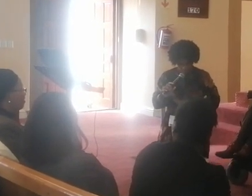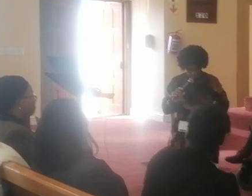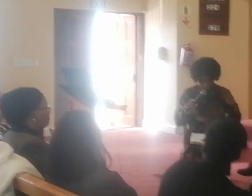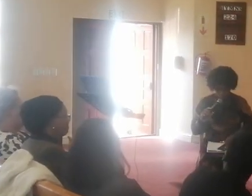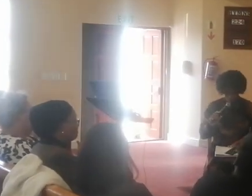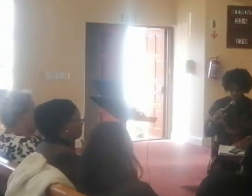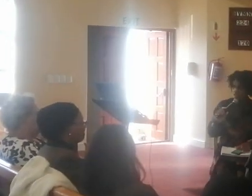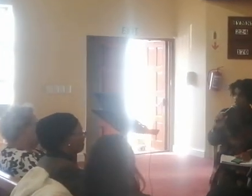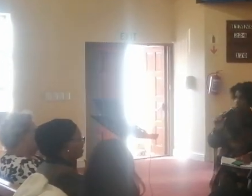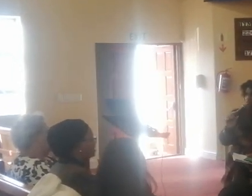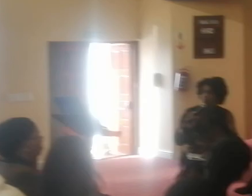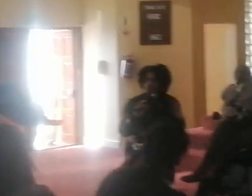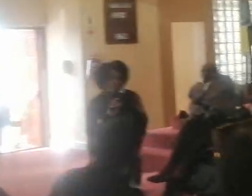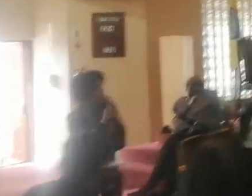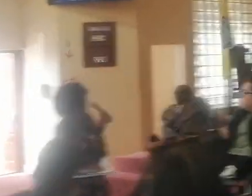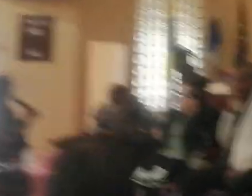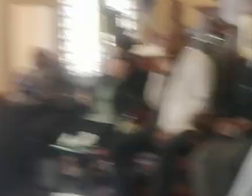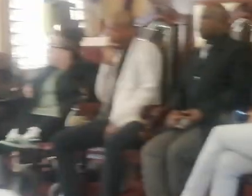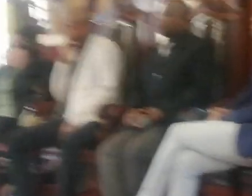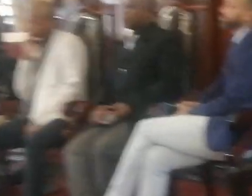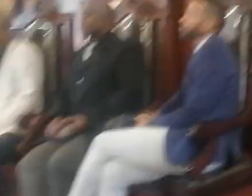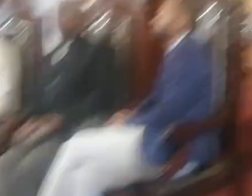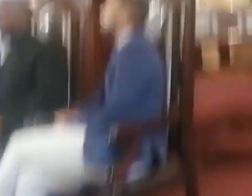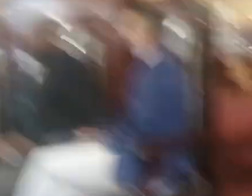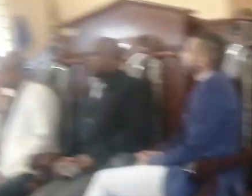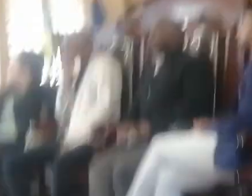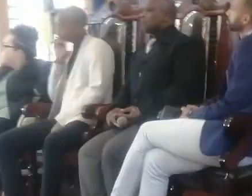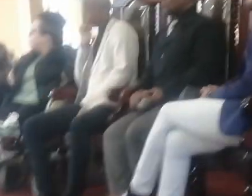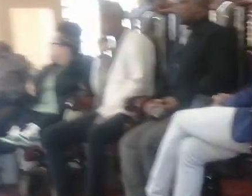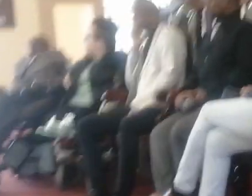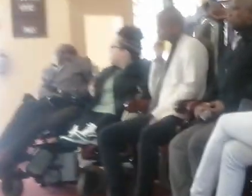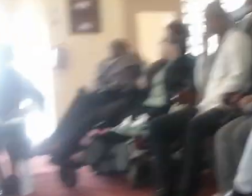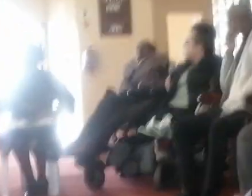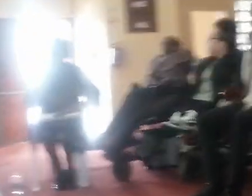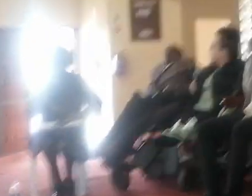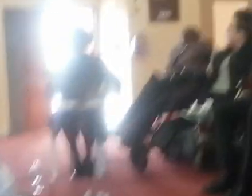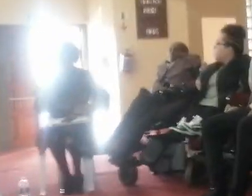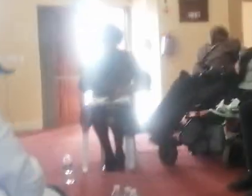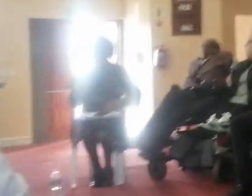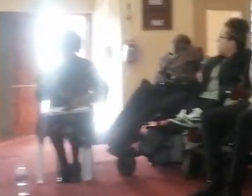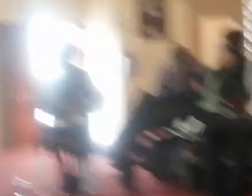and the context, the biblical context. Can we move to the first slide?